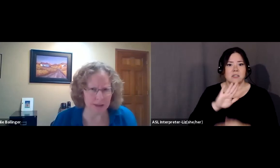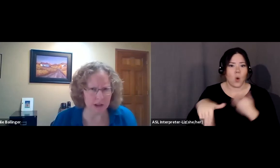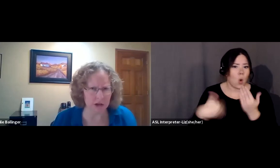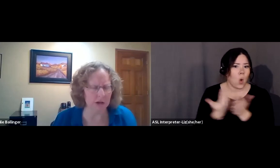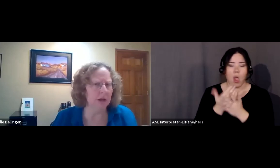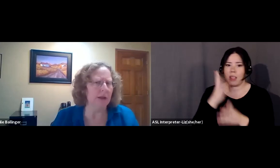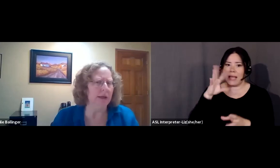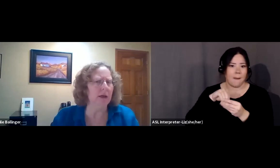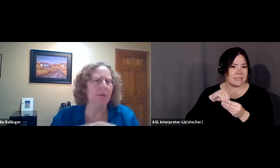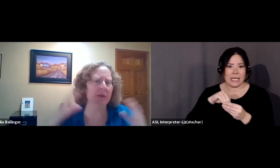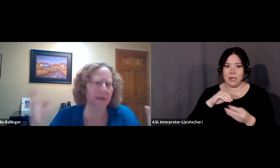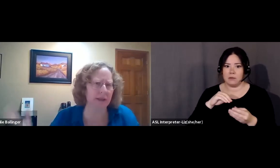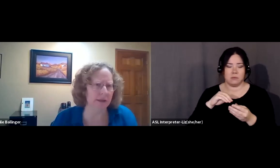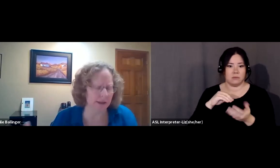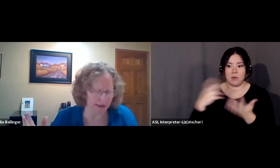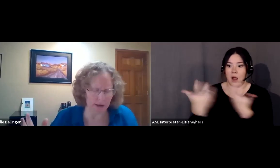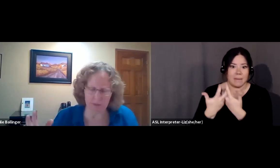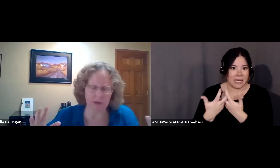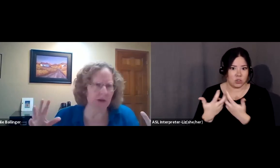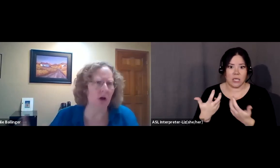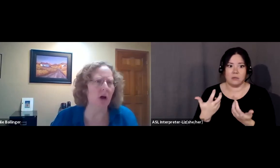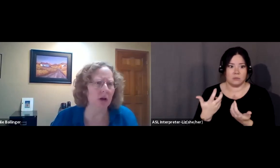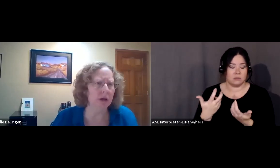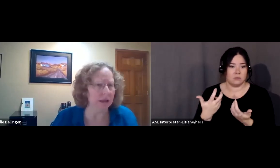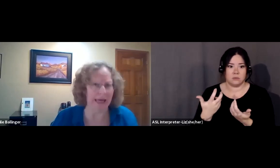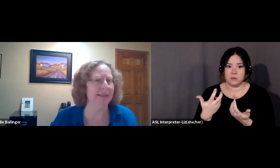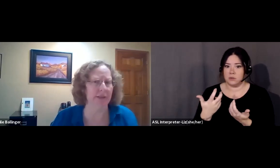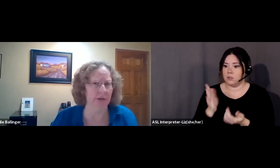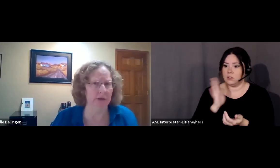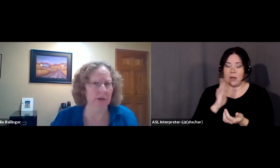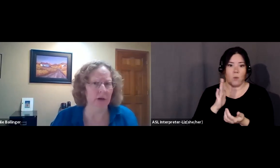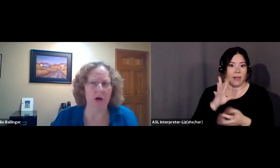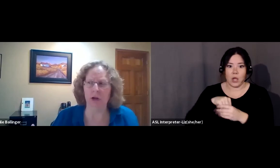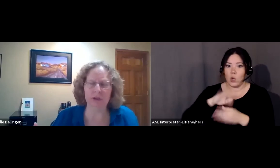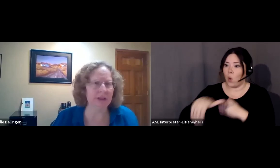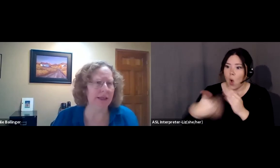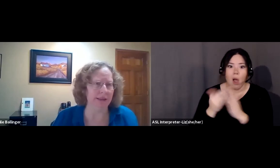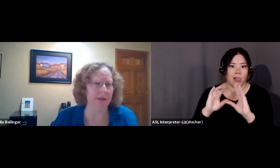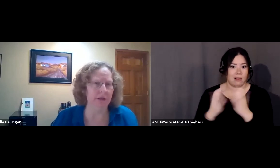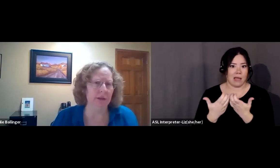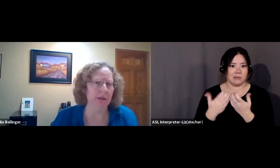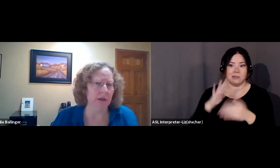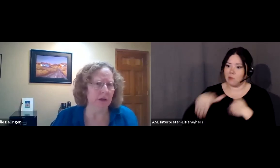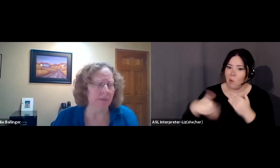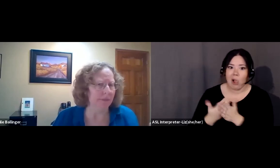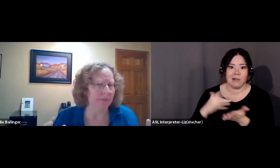all-encompassing accommodation that encompasses all classes, all